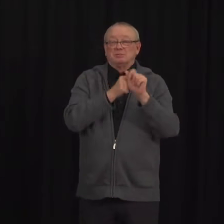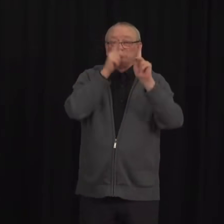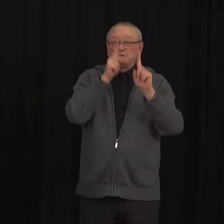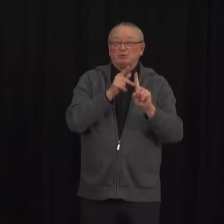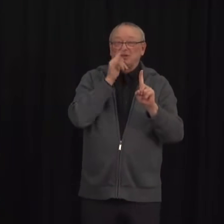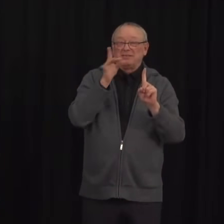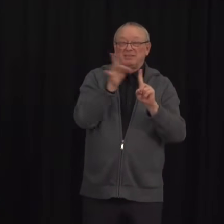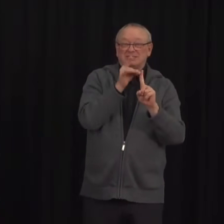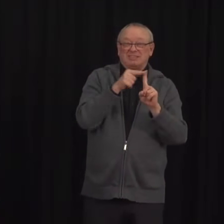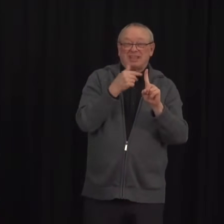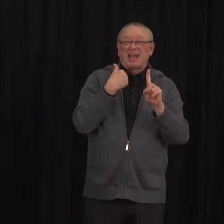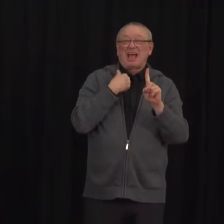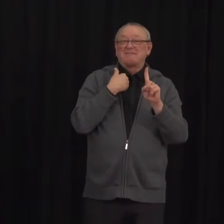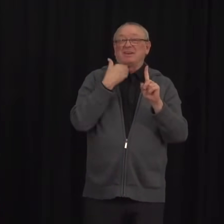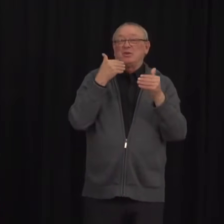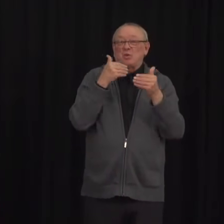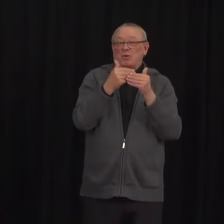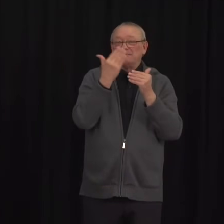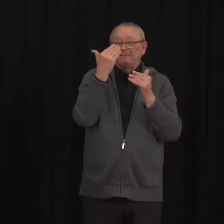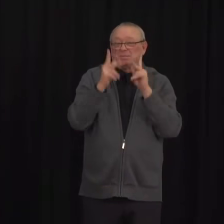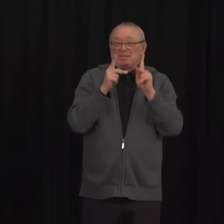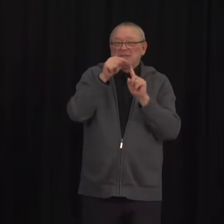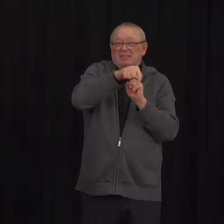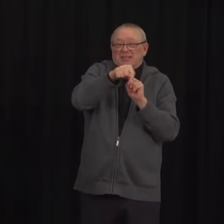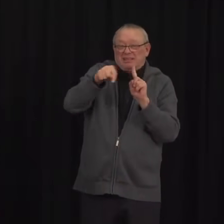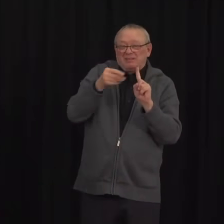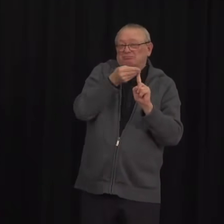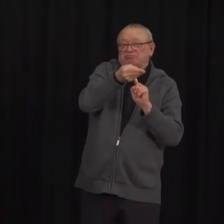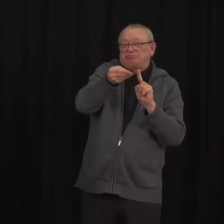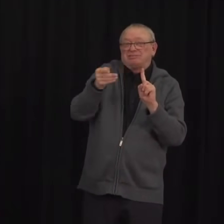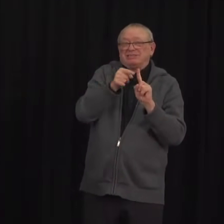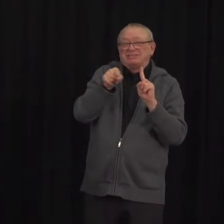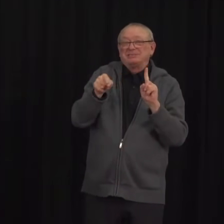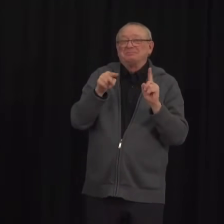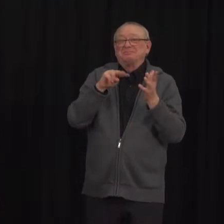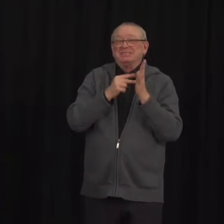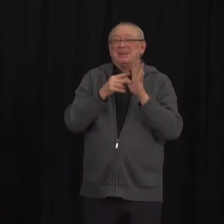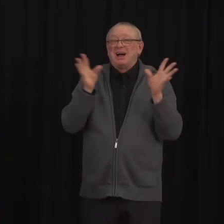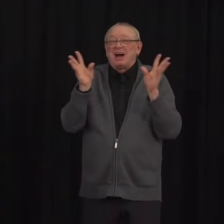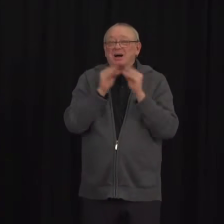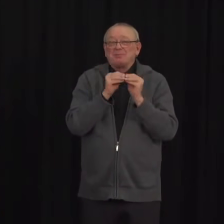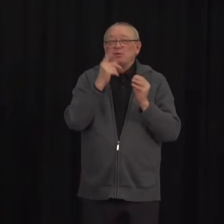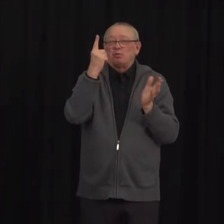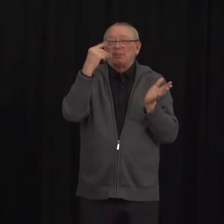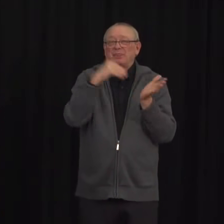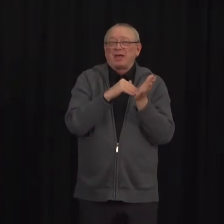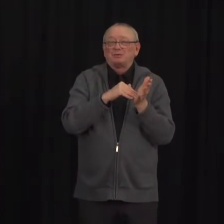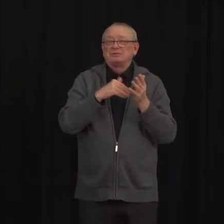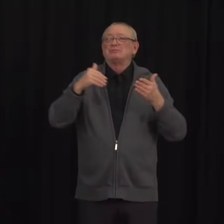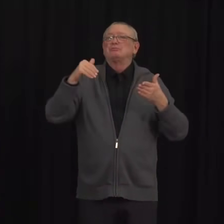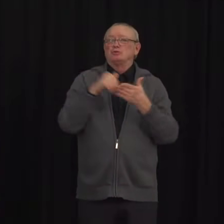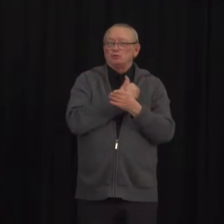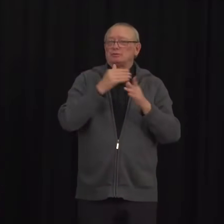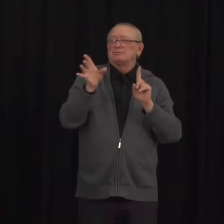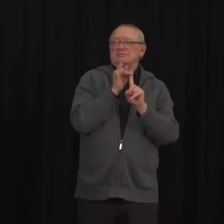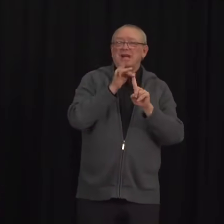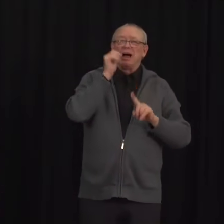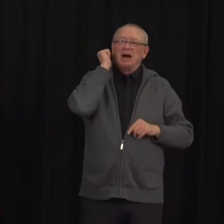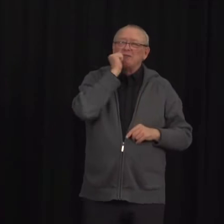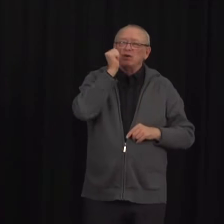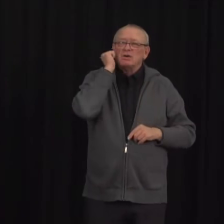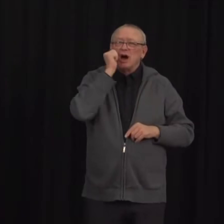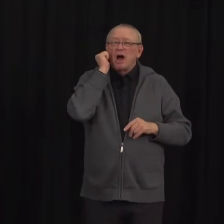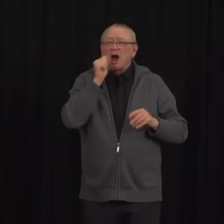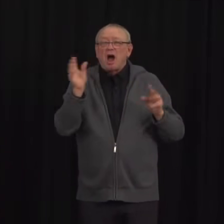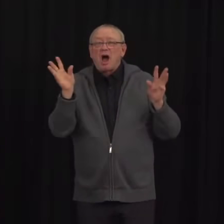contacts within their infectious period. That means with about 1,000 new cases a day, there are about 15,000